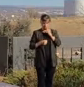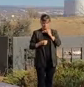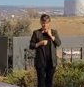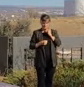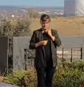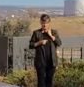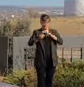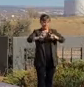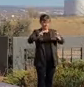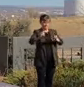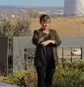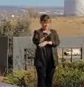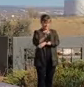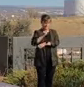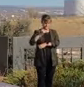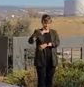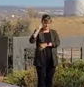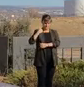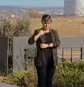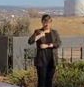But on Veterans Day,